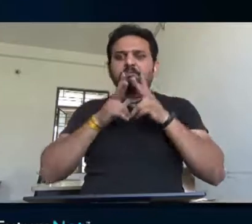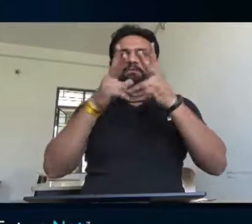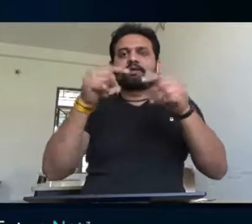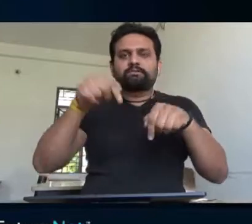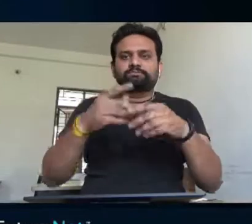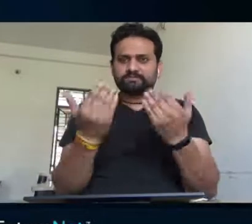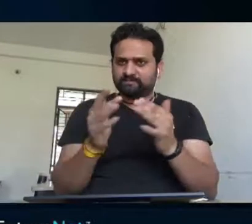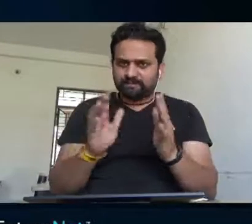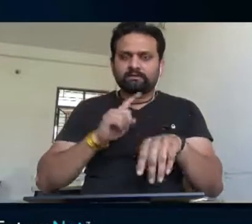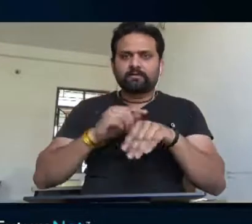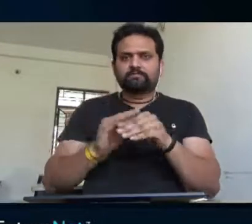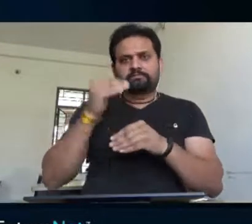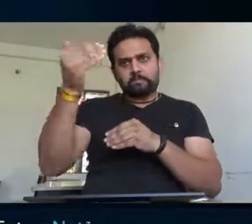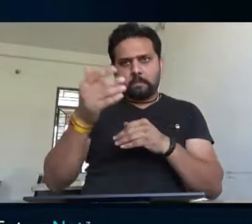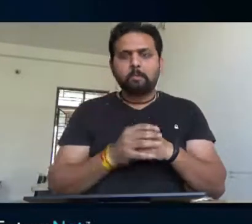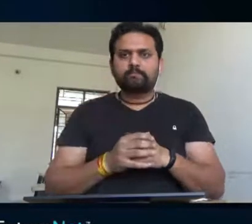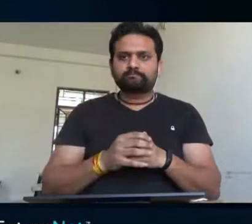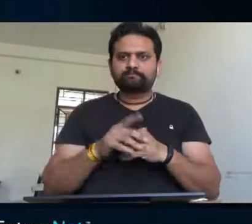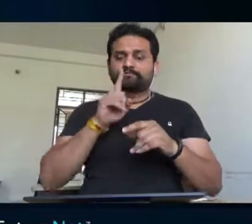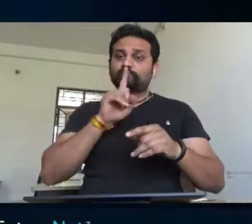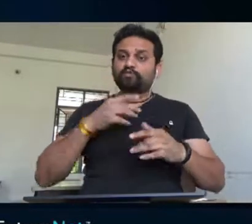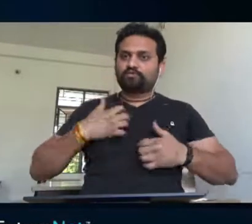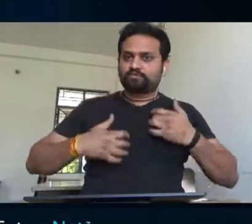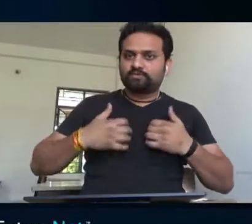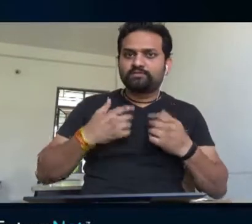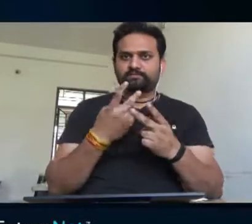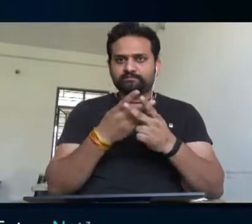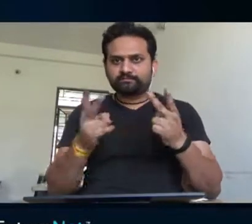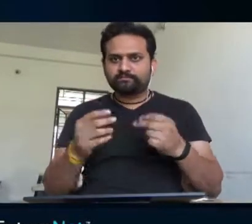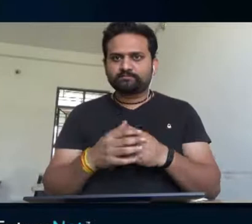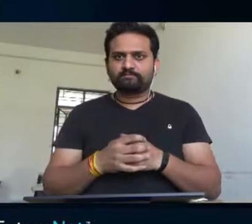happen, which makes the Futuro so interesting and so